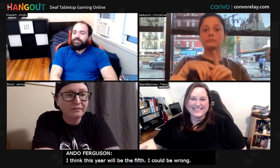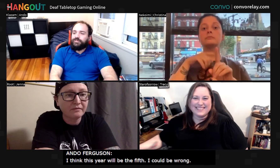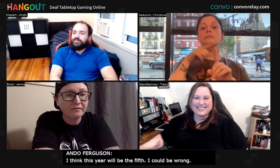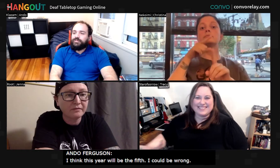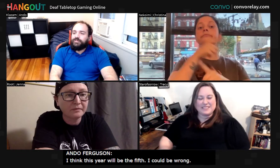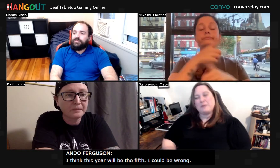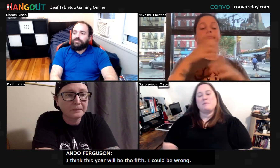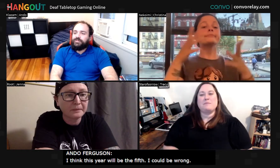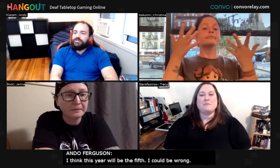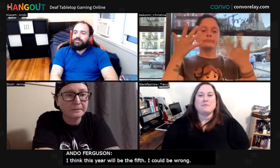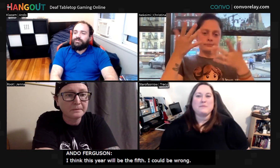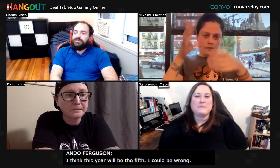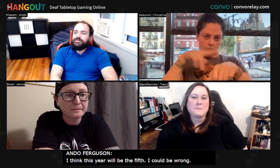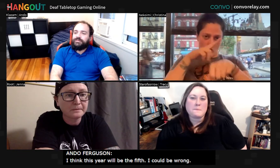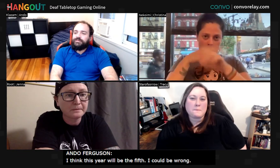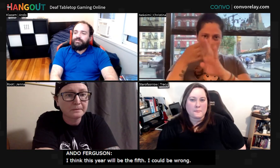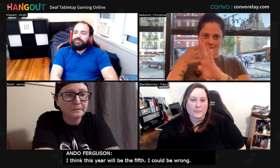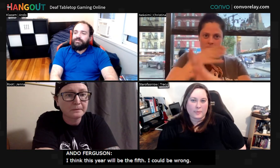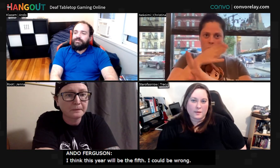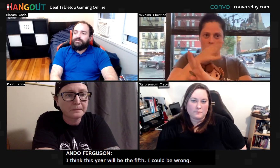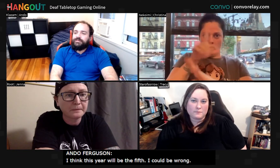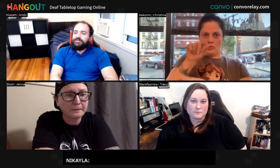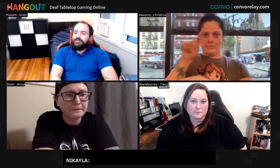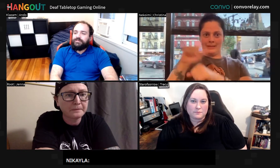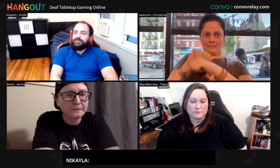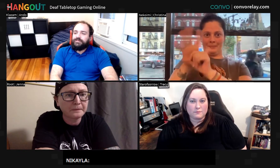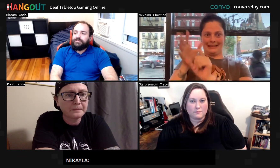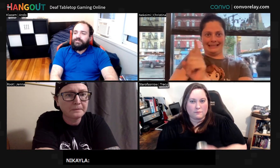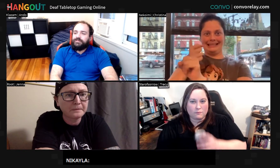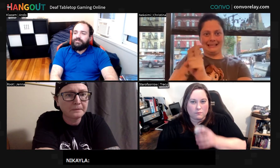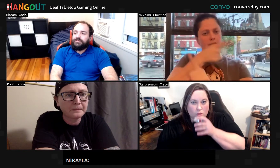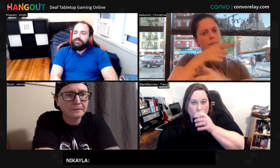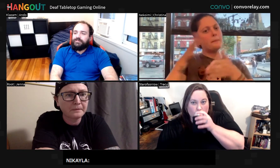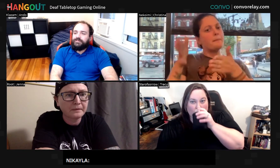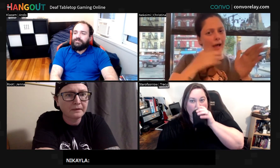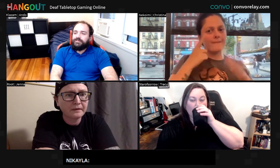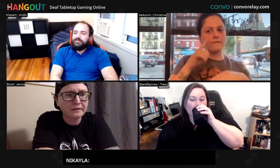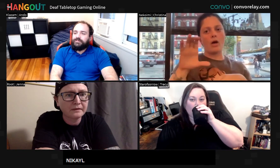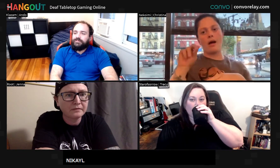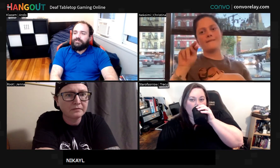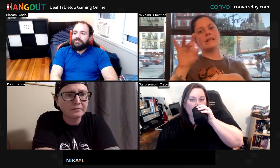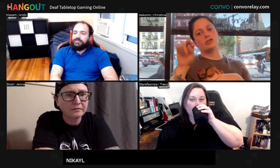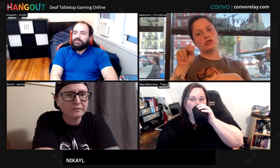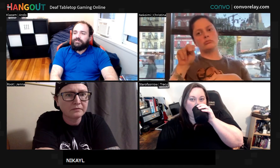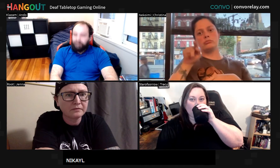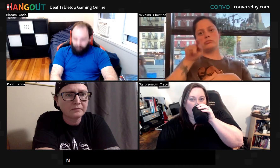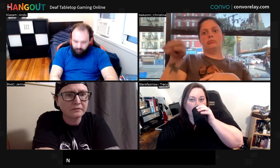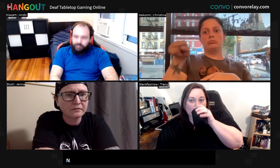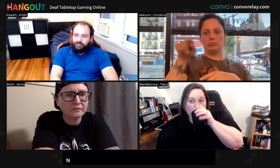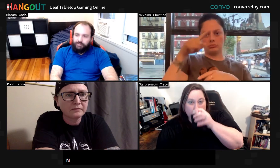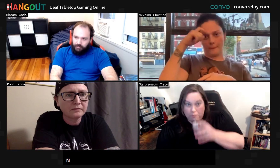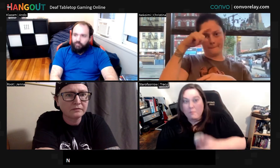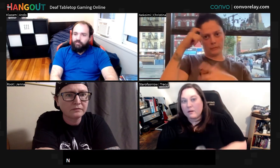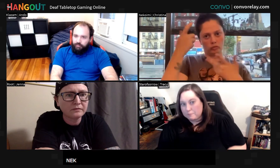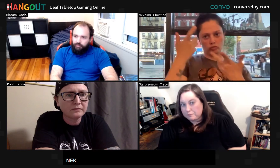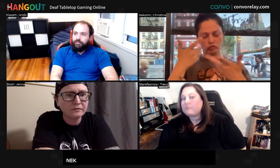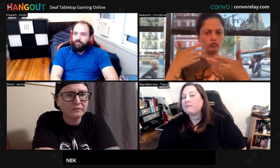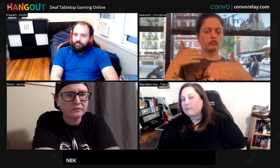Anyways, so we have that convention, but before the 2020 pandemic hit, we were planning on having the convention in